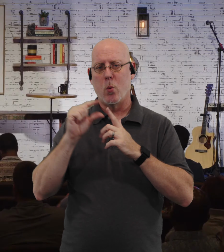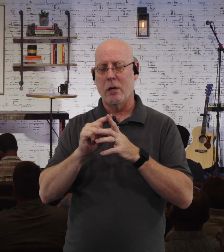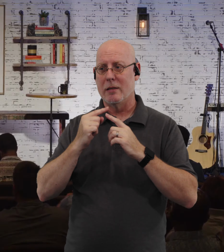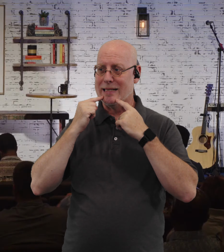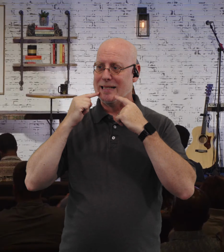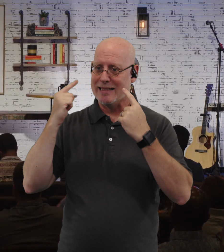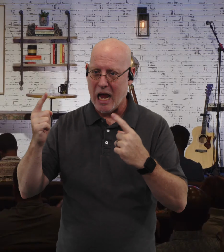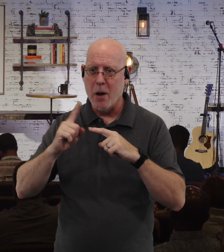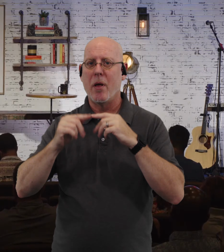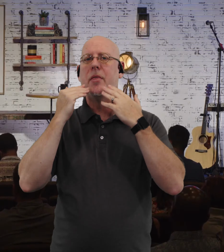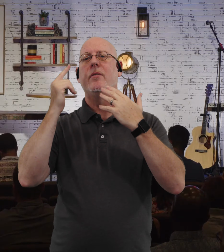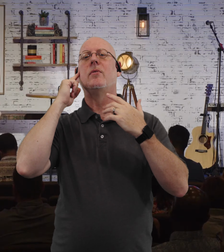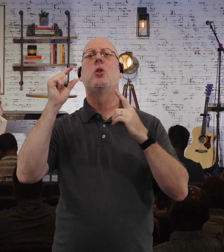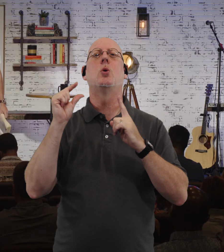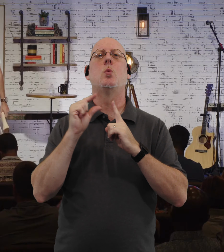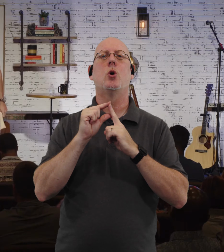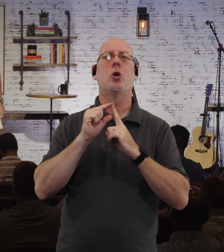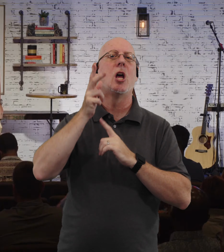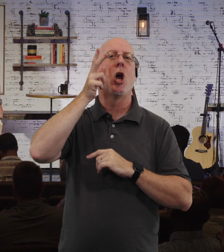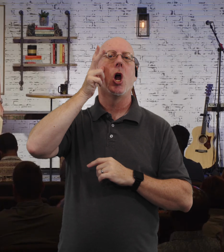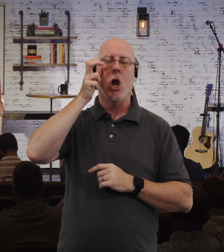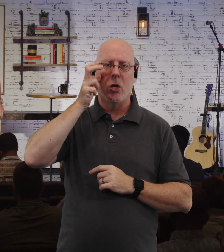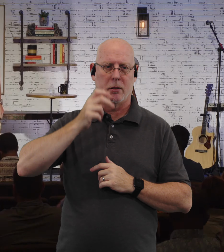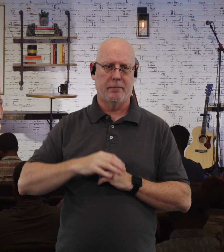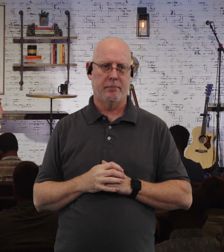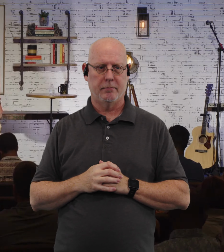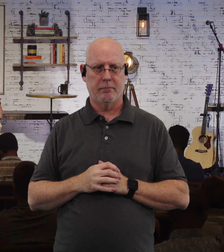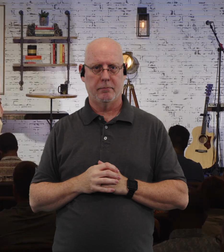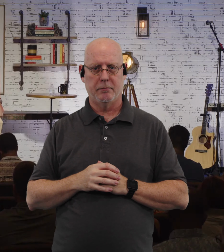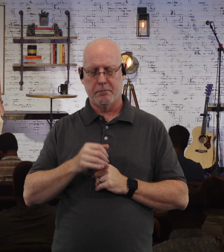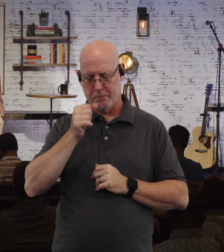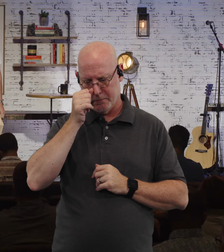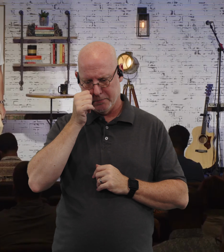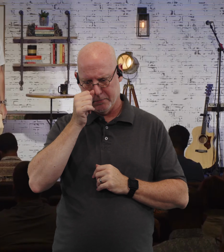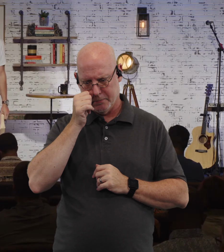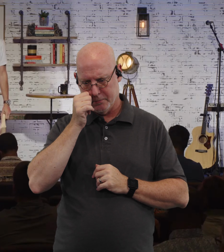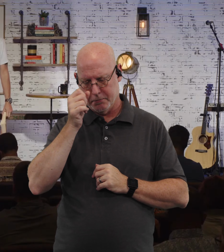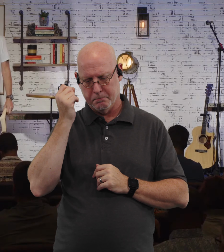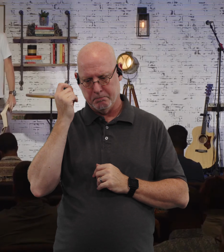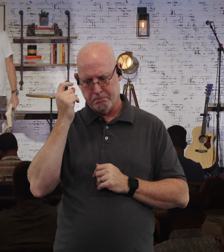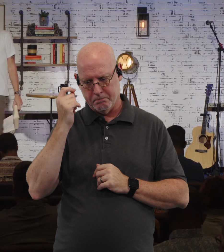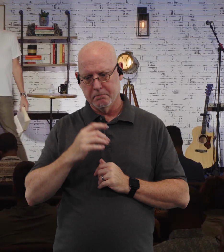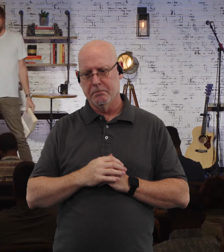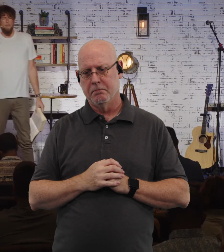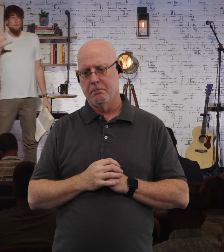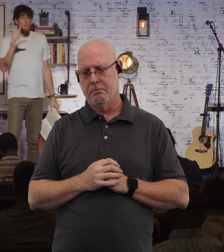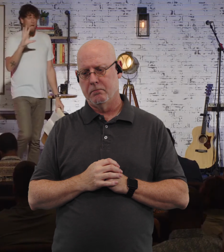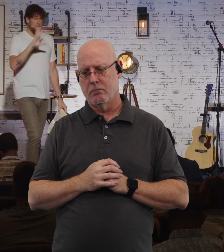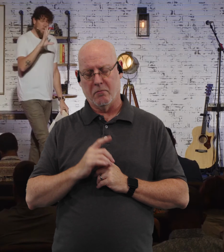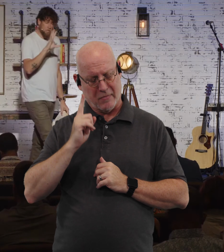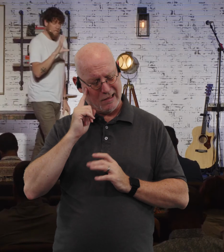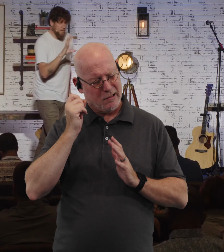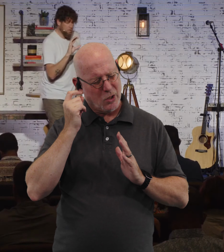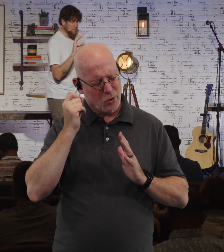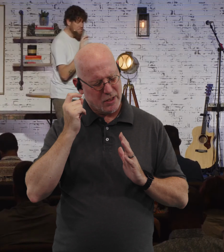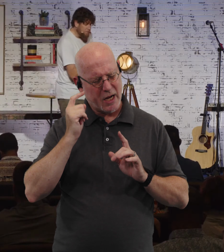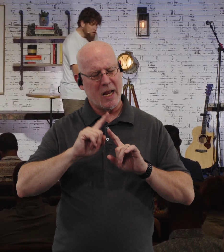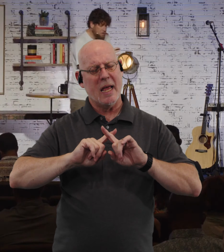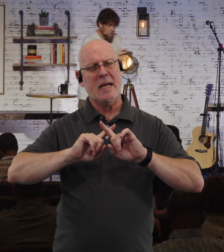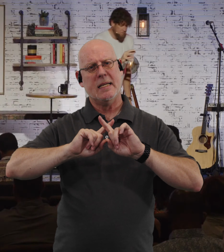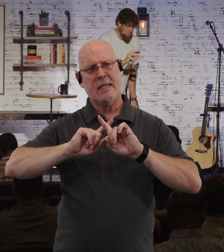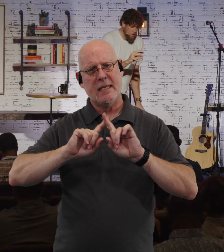word declared, but he's grateful for the word heard. And we understand, I think we understand, there's